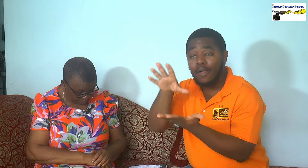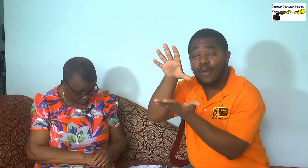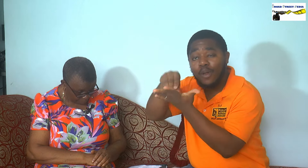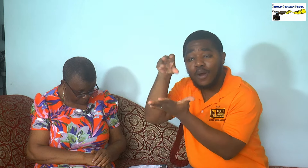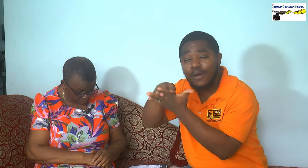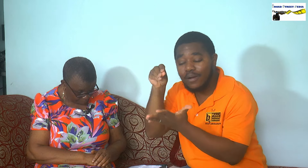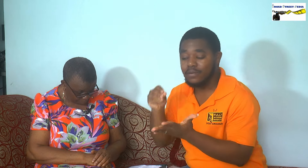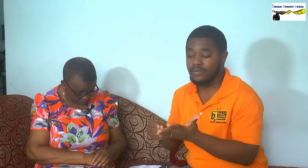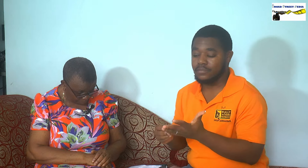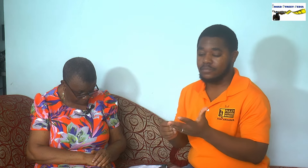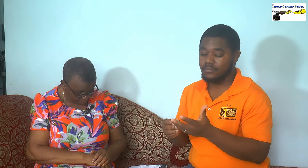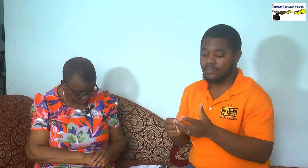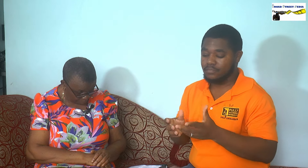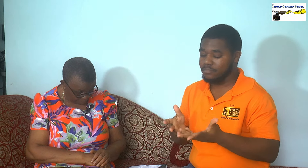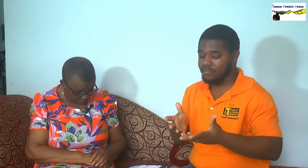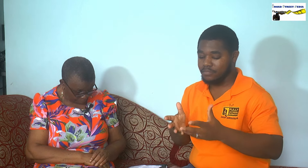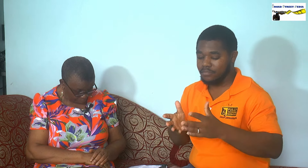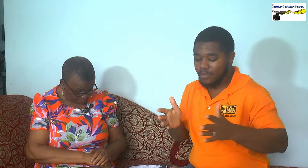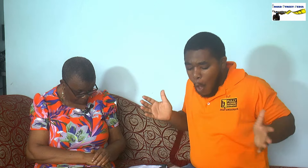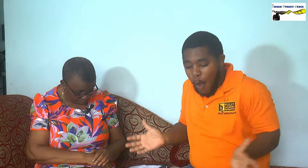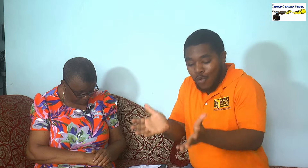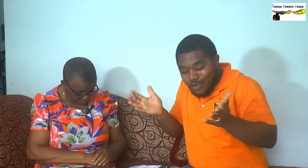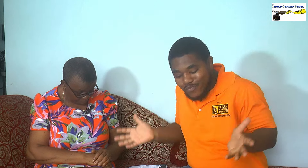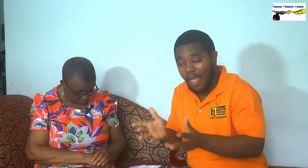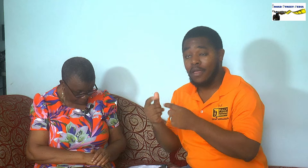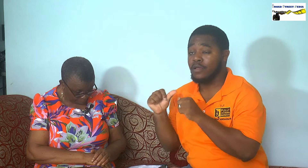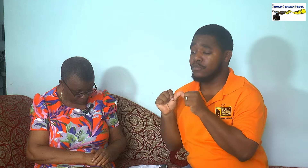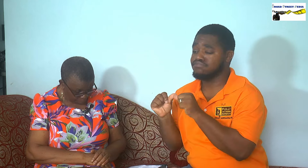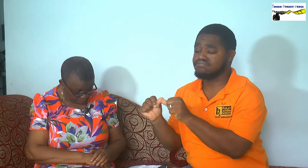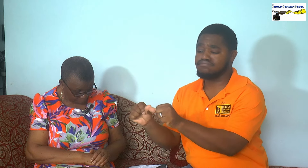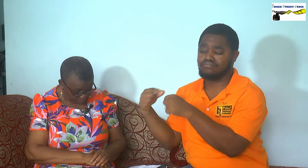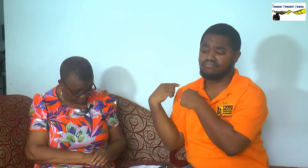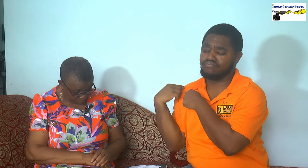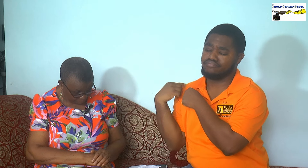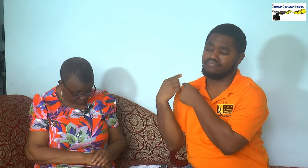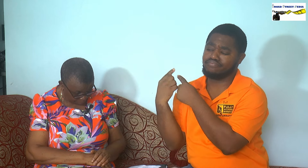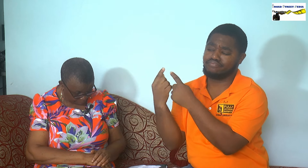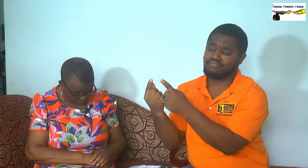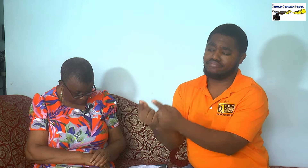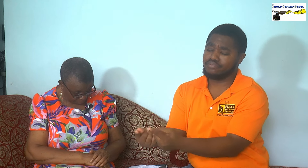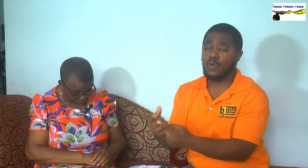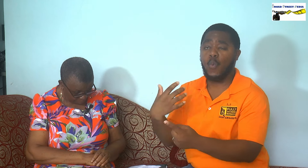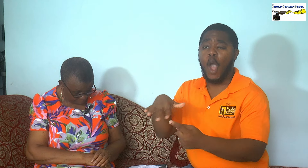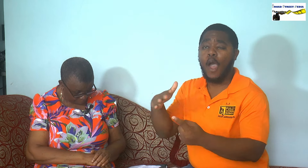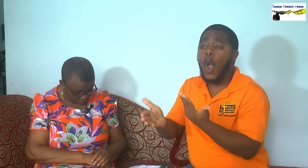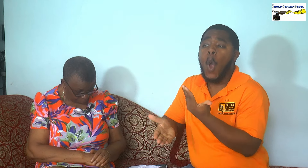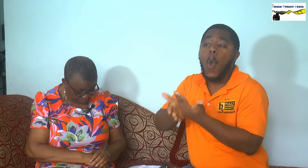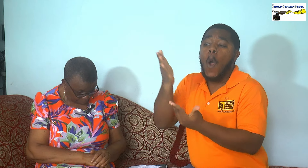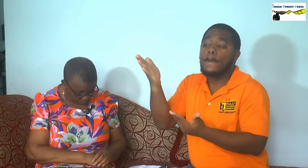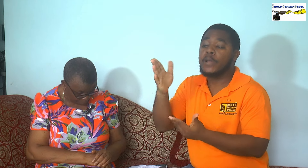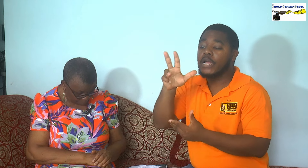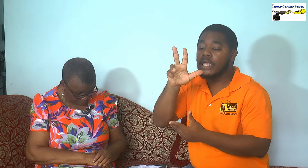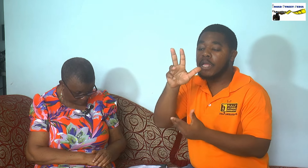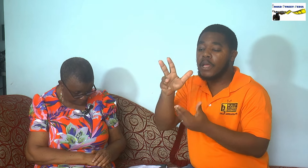really exerted herself teaching and encouraging the students, and it continued for a long